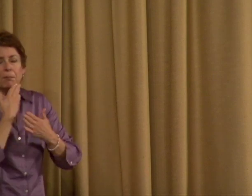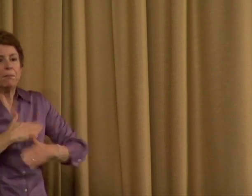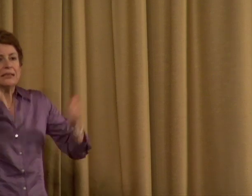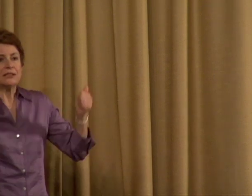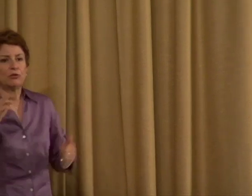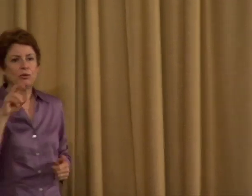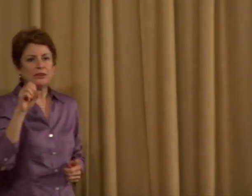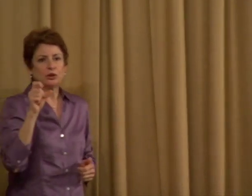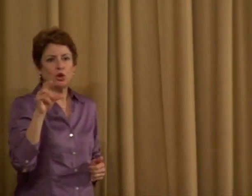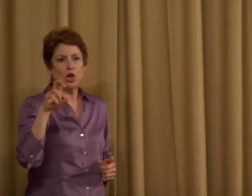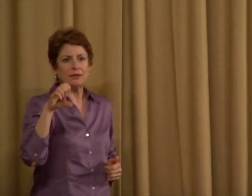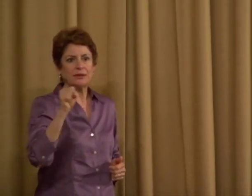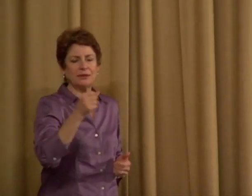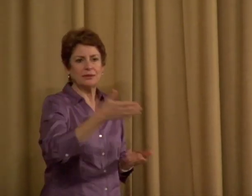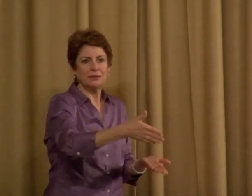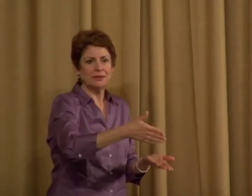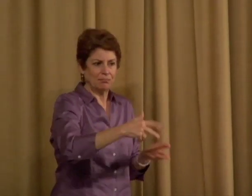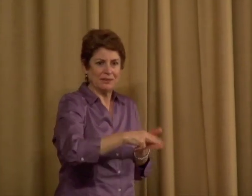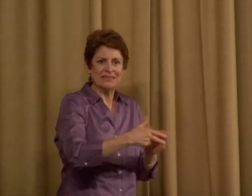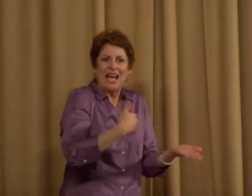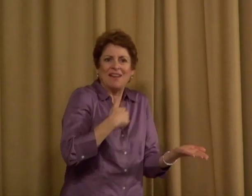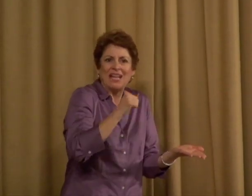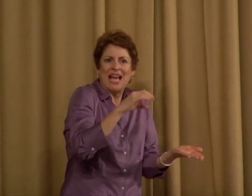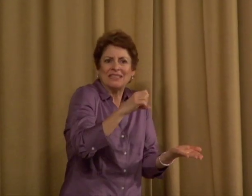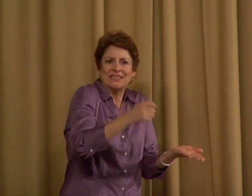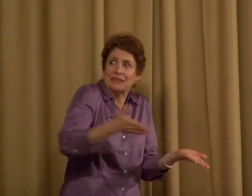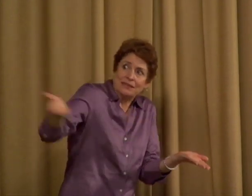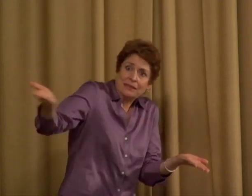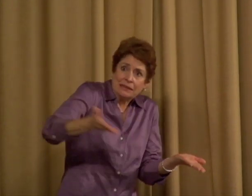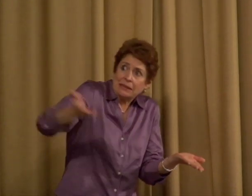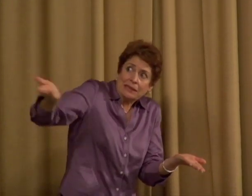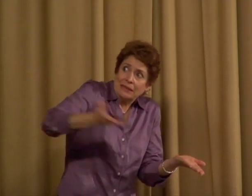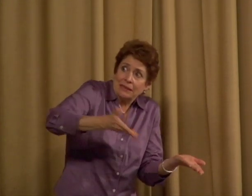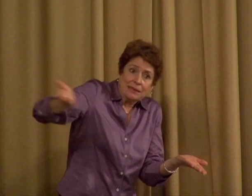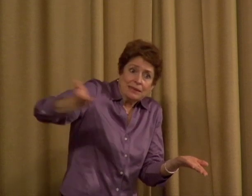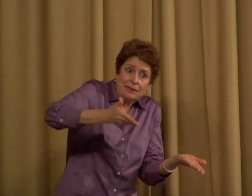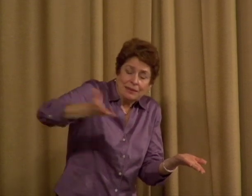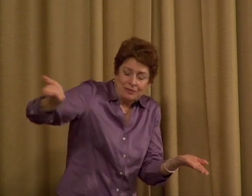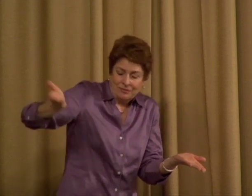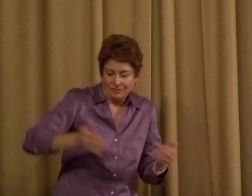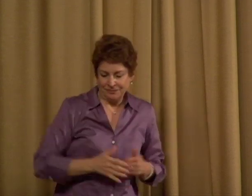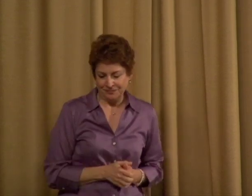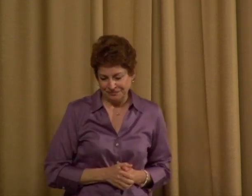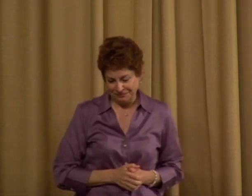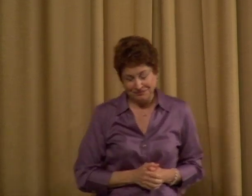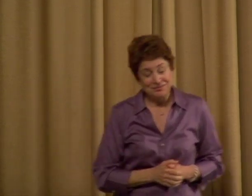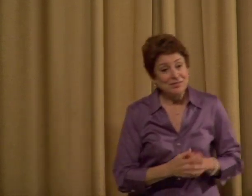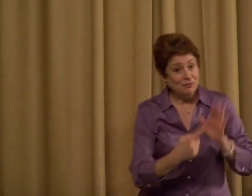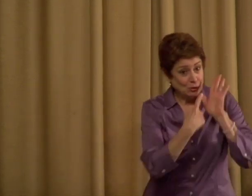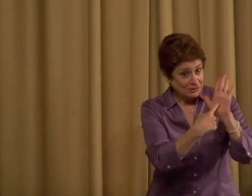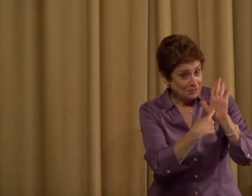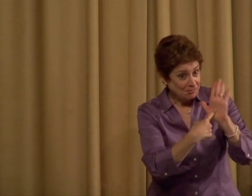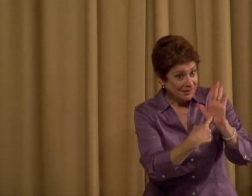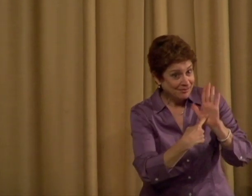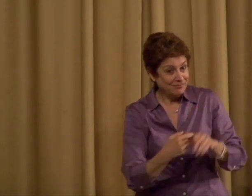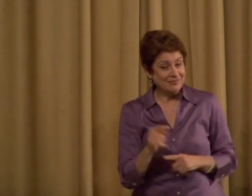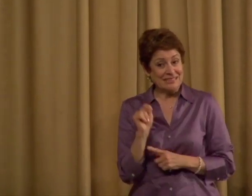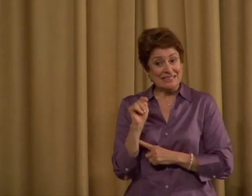we should take advantage of my best resources, right? Because we have access, so we can get better access. For